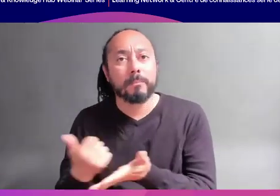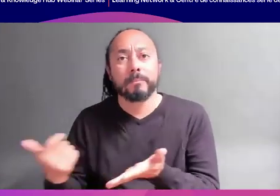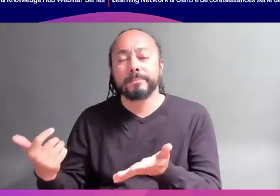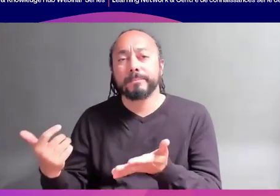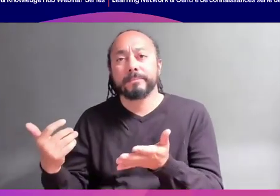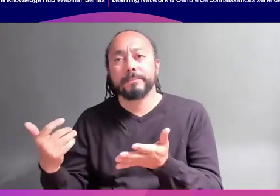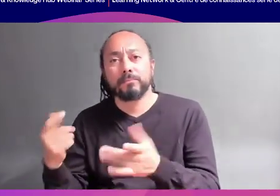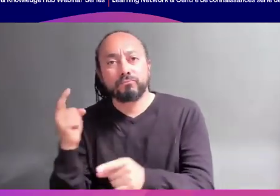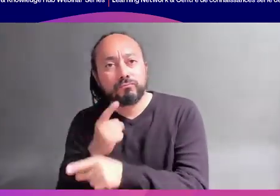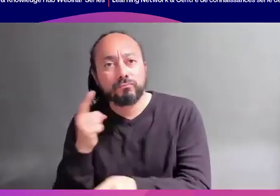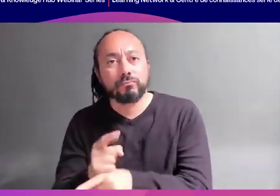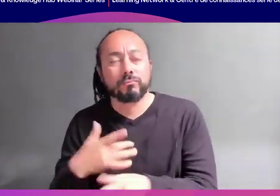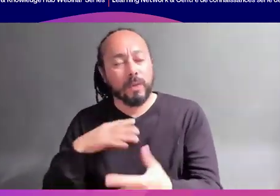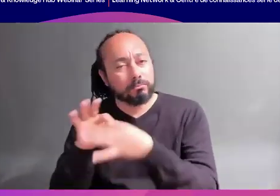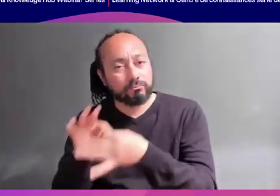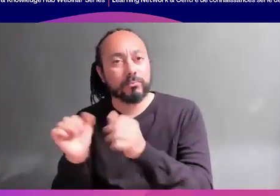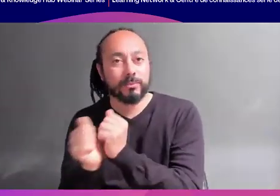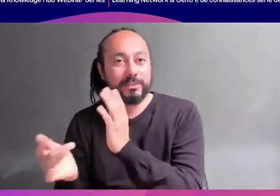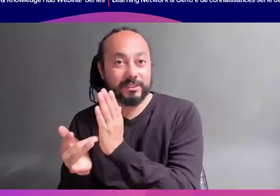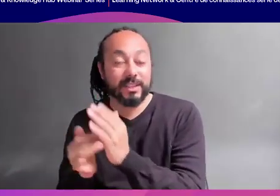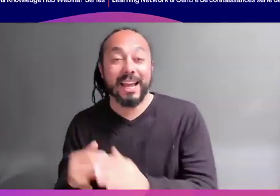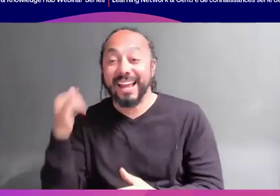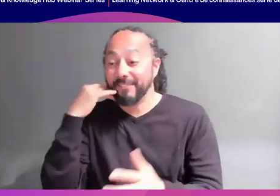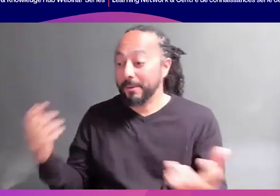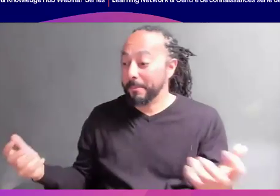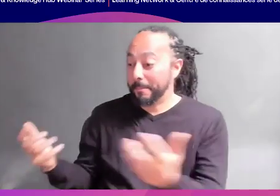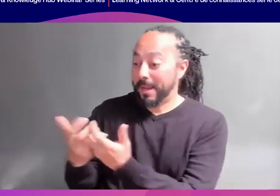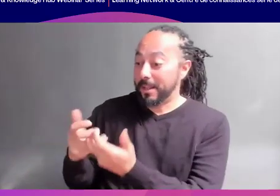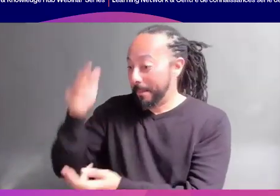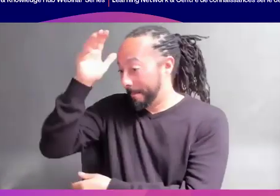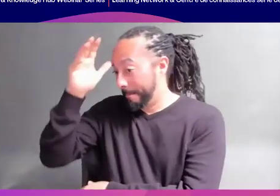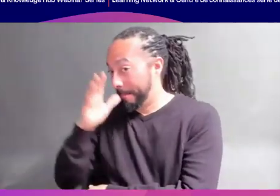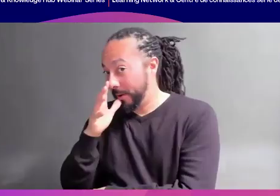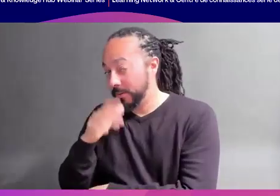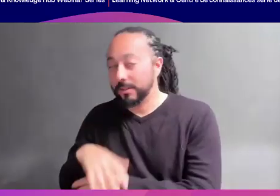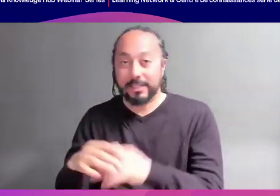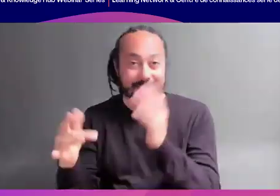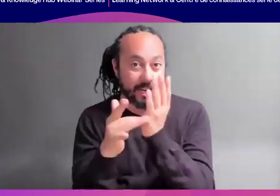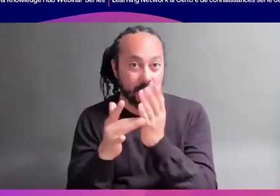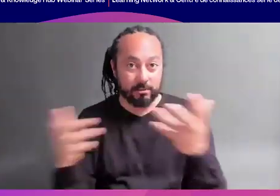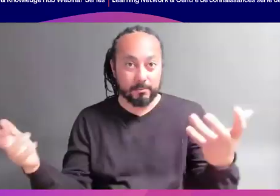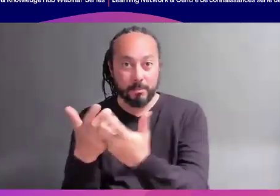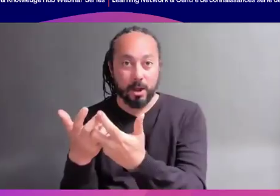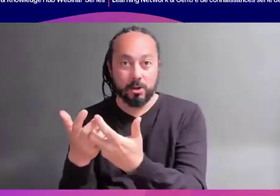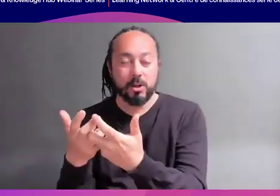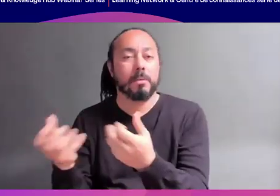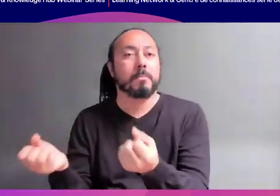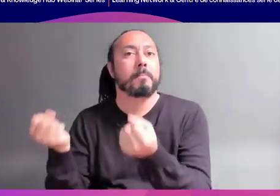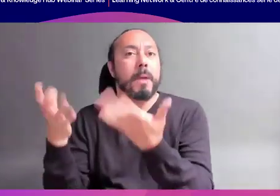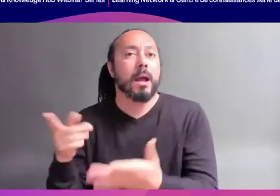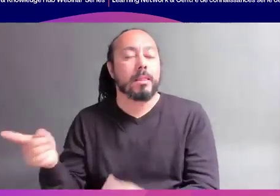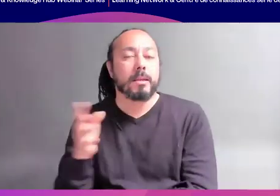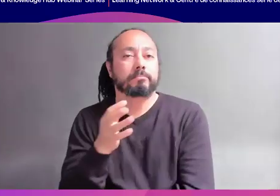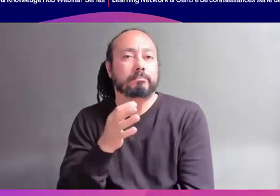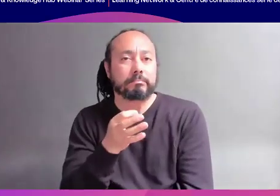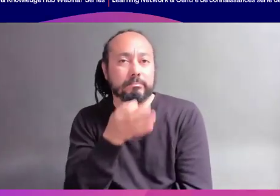And when it's the right match between the technology and the parent, they're very familiar with technology and can tend to